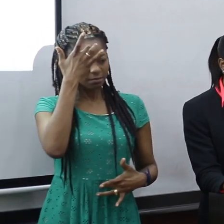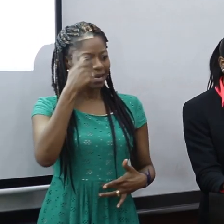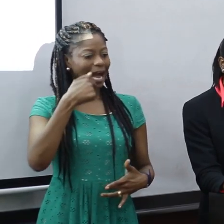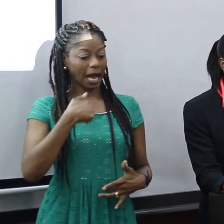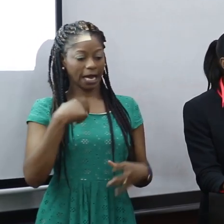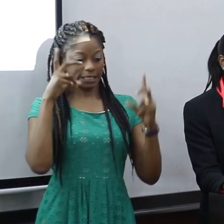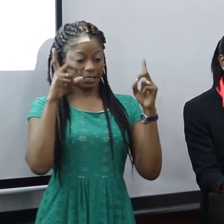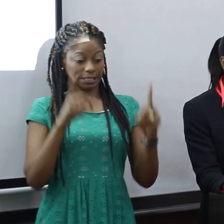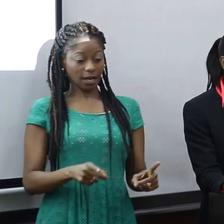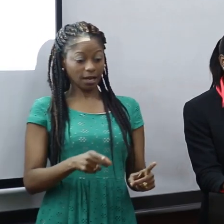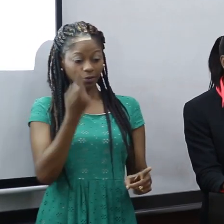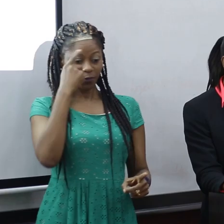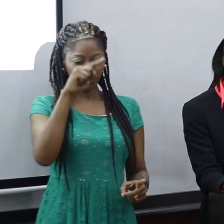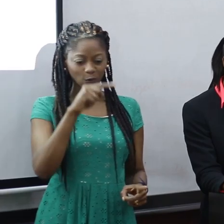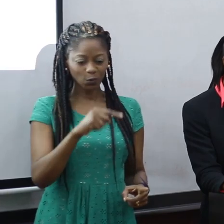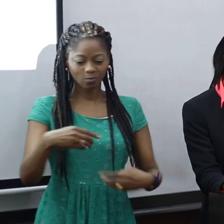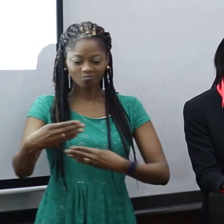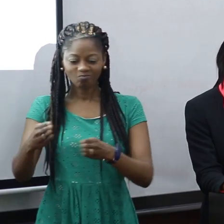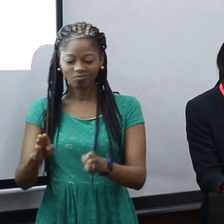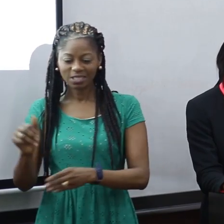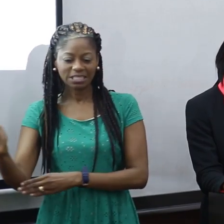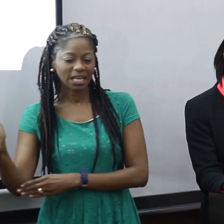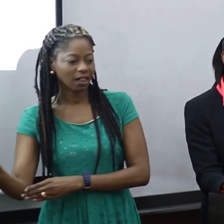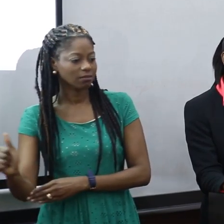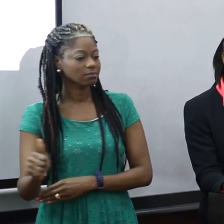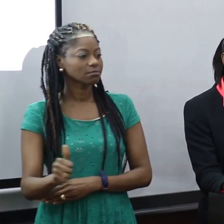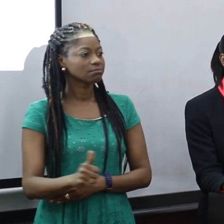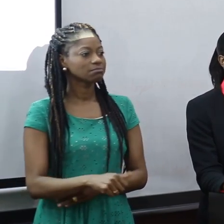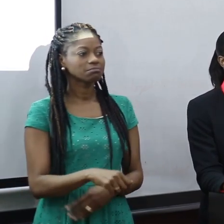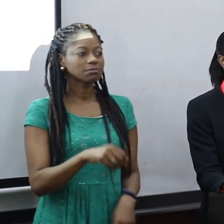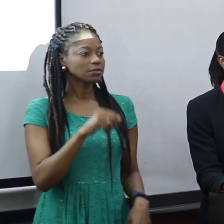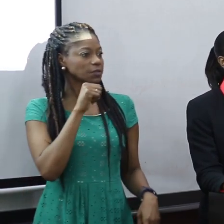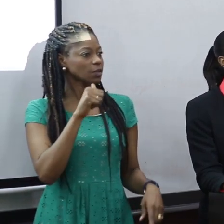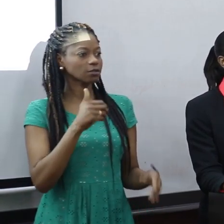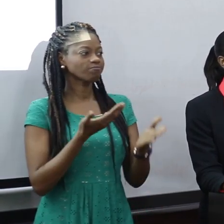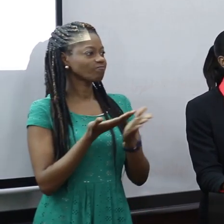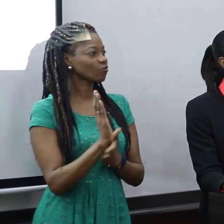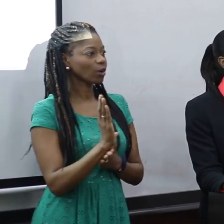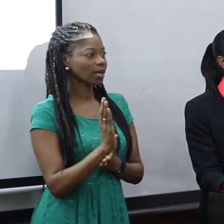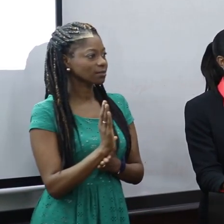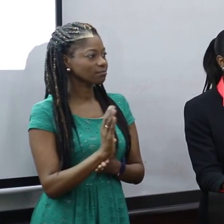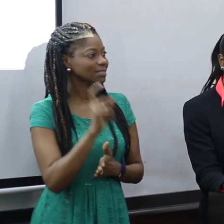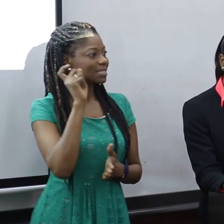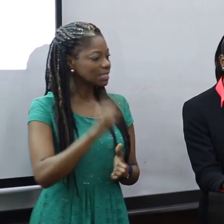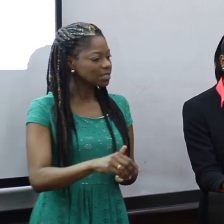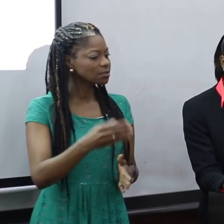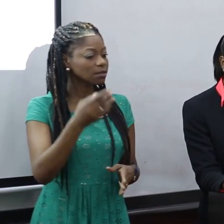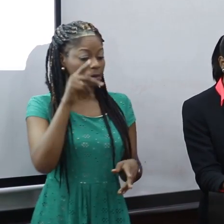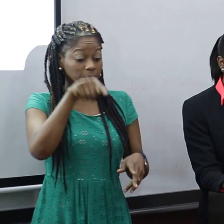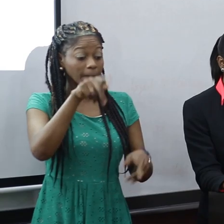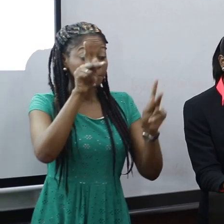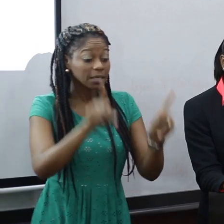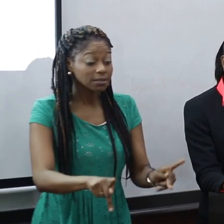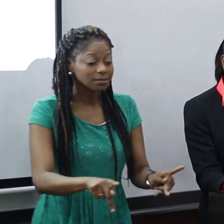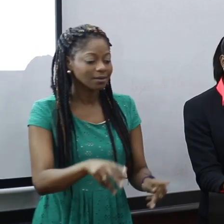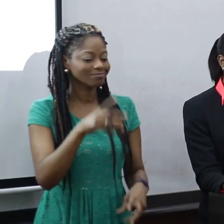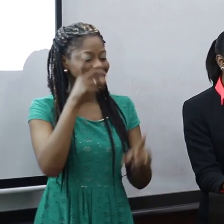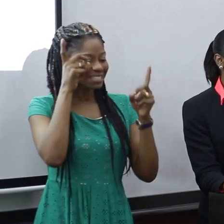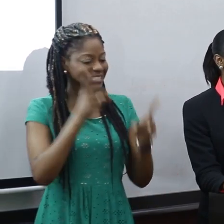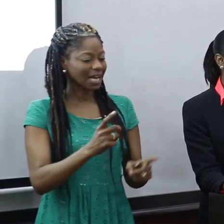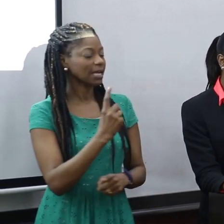practitioners are not able to make accurate predictions of a person's risk of harm to themselves or others. The